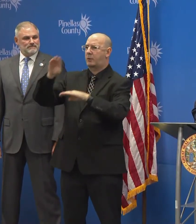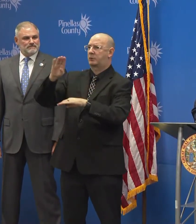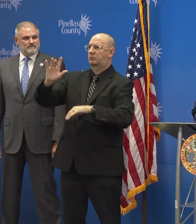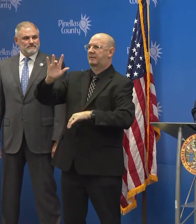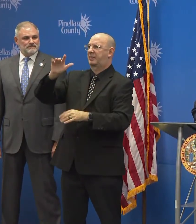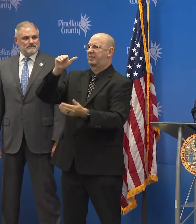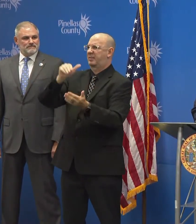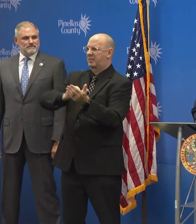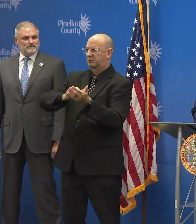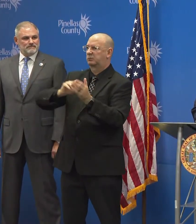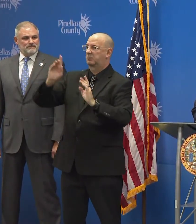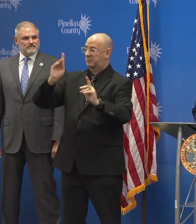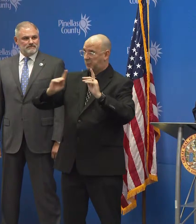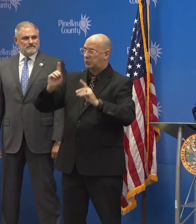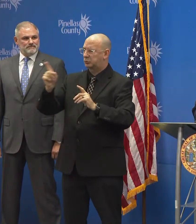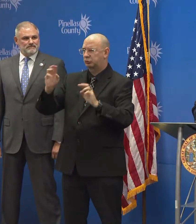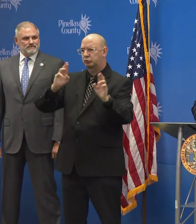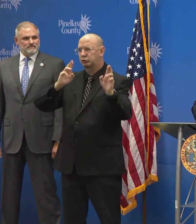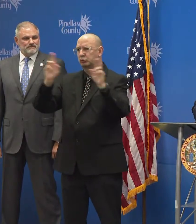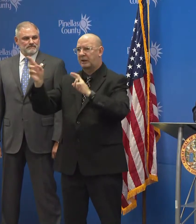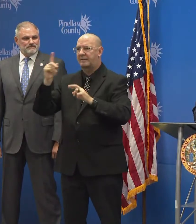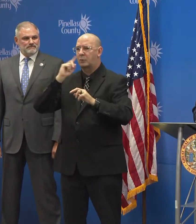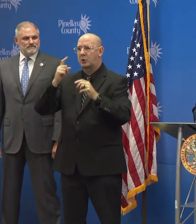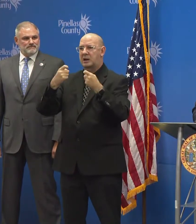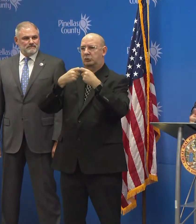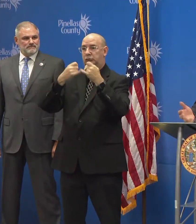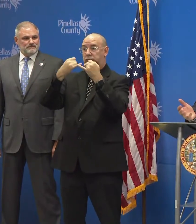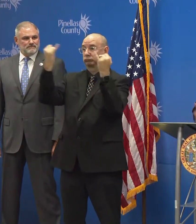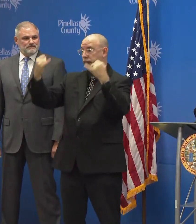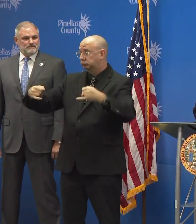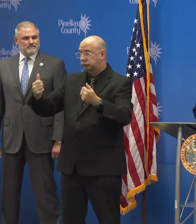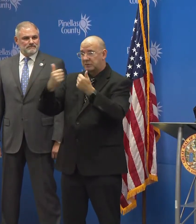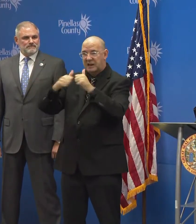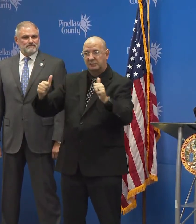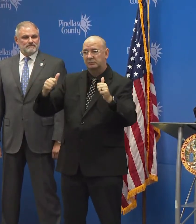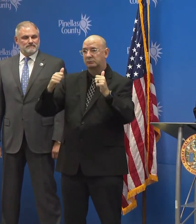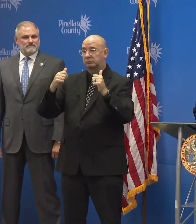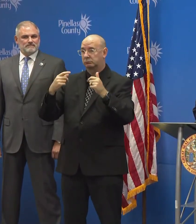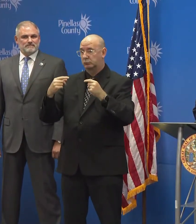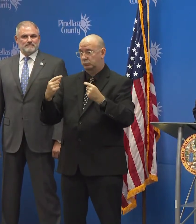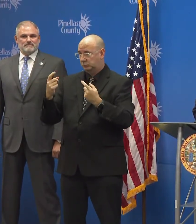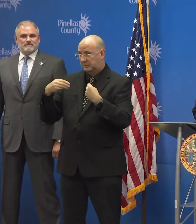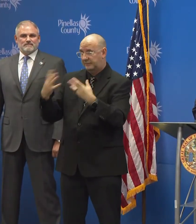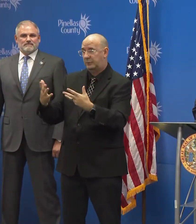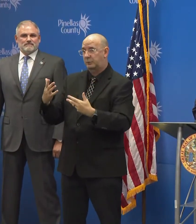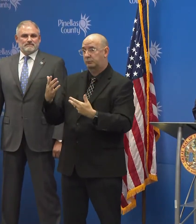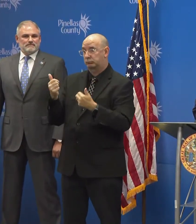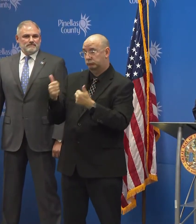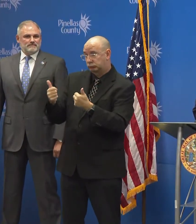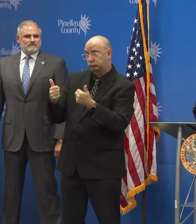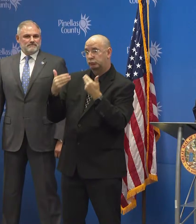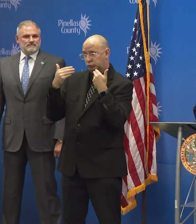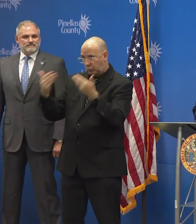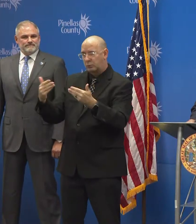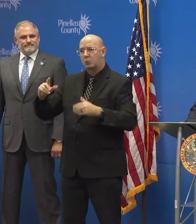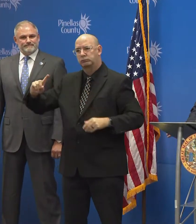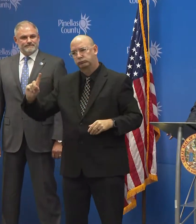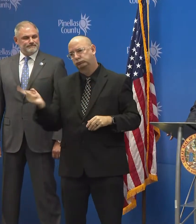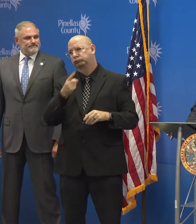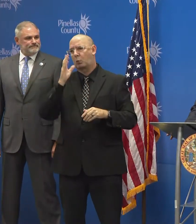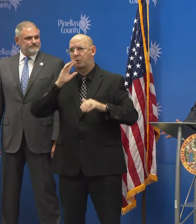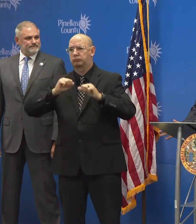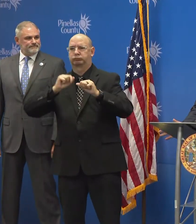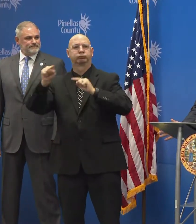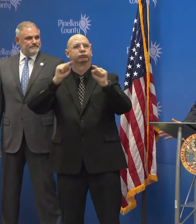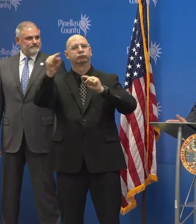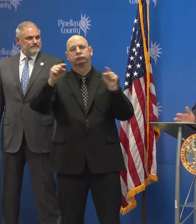are stationed ready to go once the all clear is given and they are given the go-ahead to go and get the power back on.